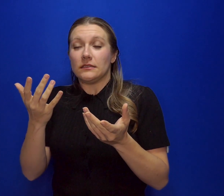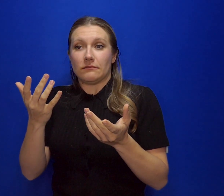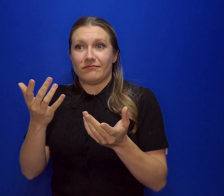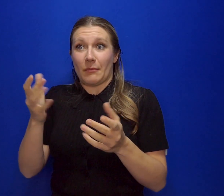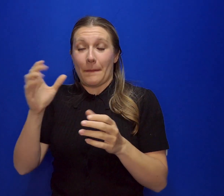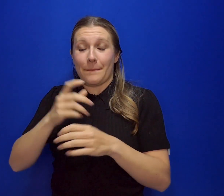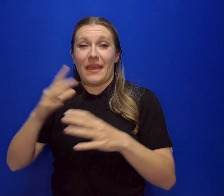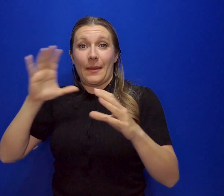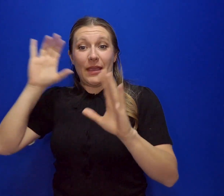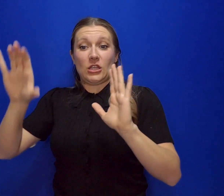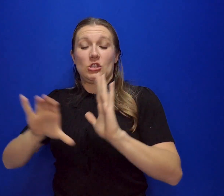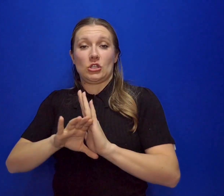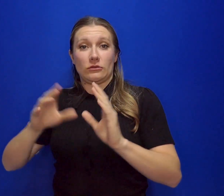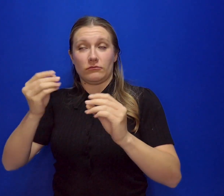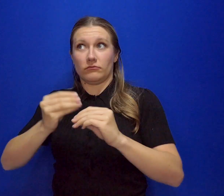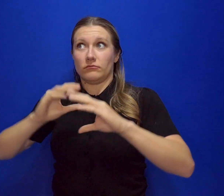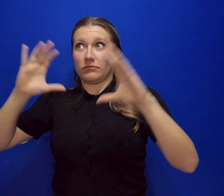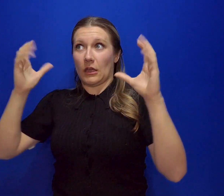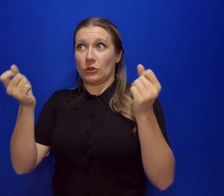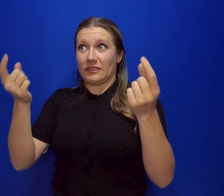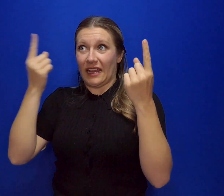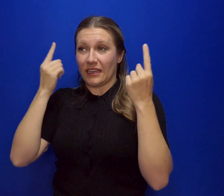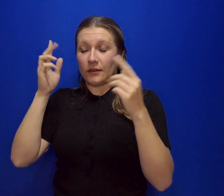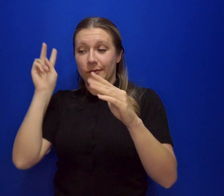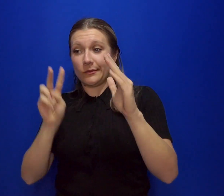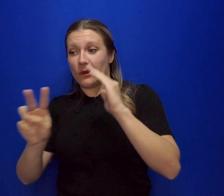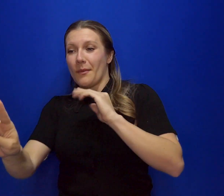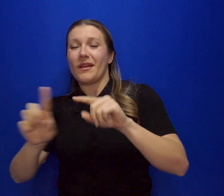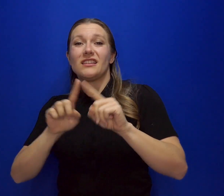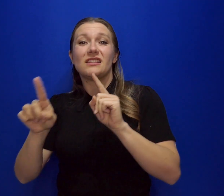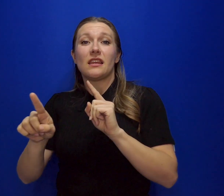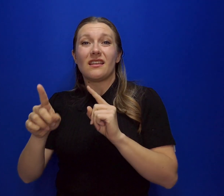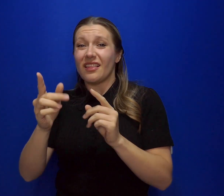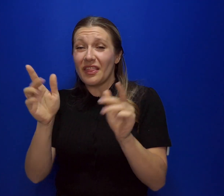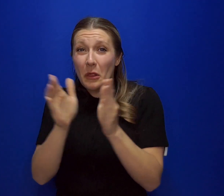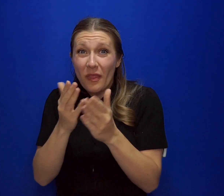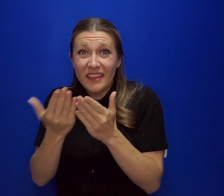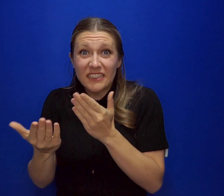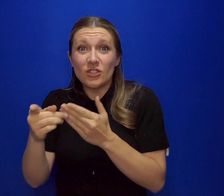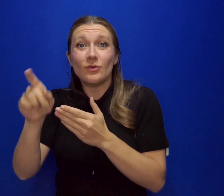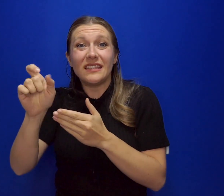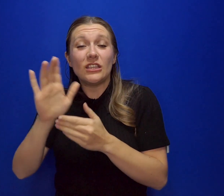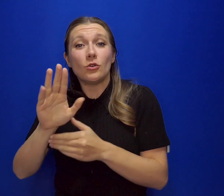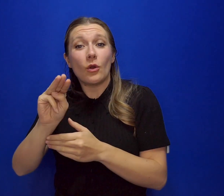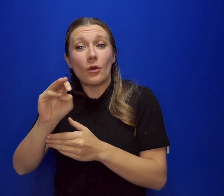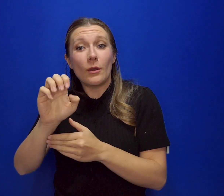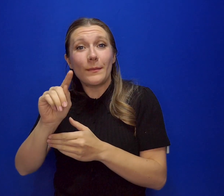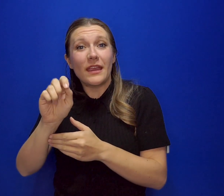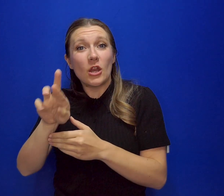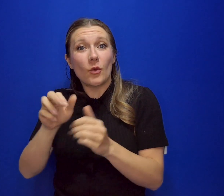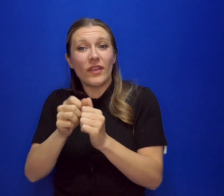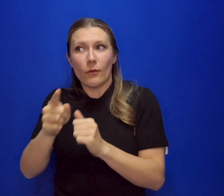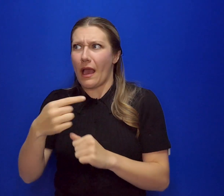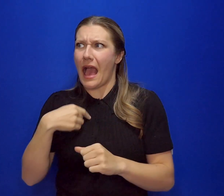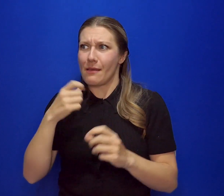stuff is you need your meter with you all the time. You need I'm fascinated by people who travel without the controller for their insulin